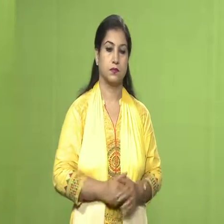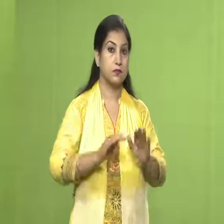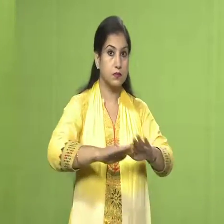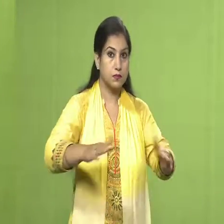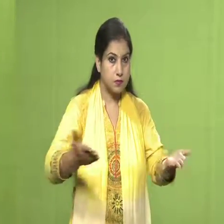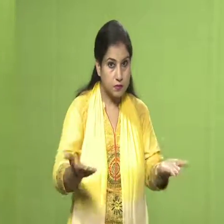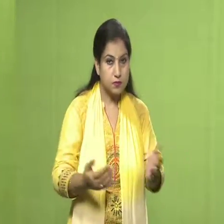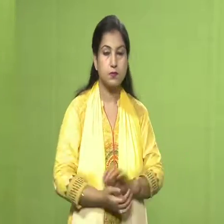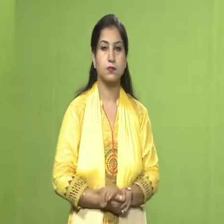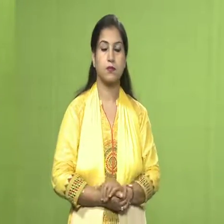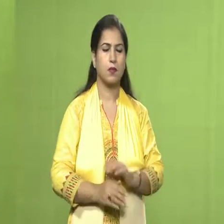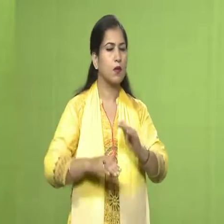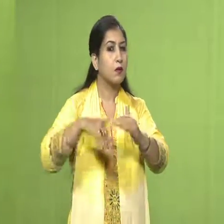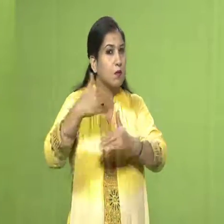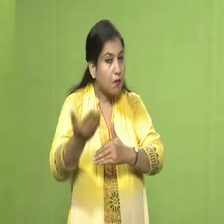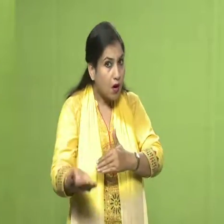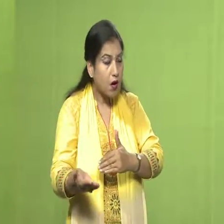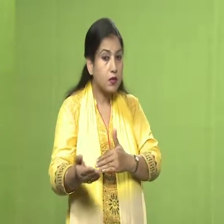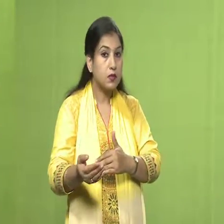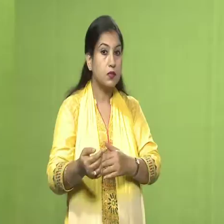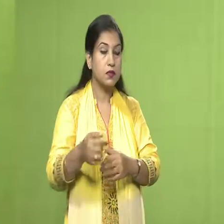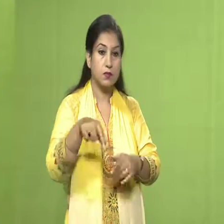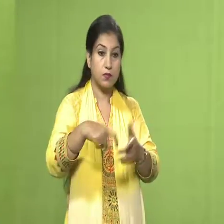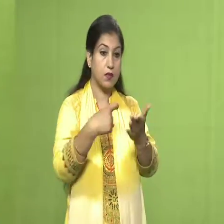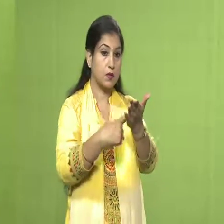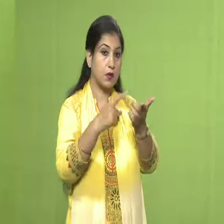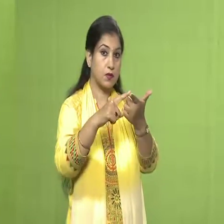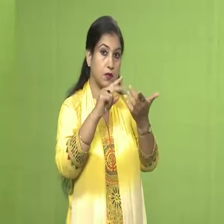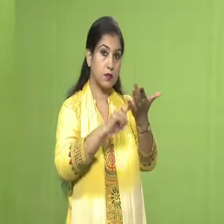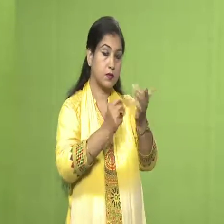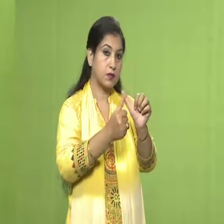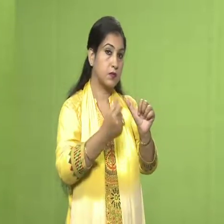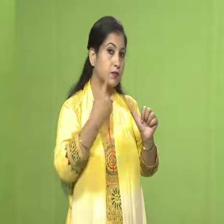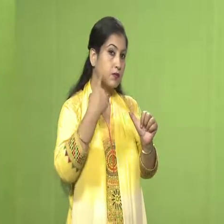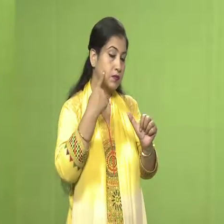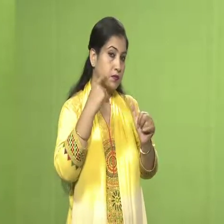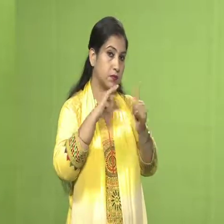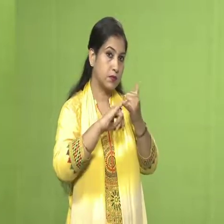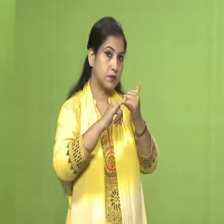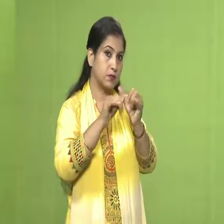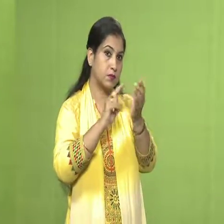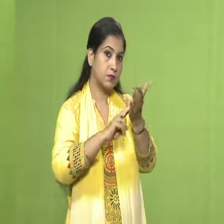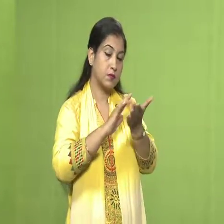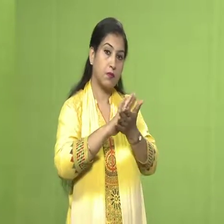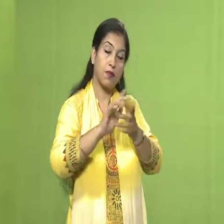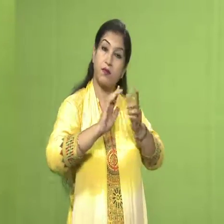Learners, later during Renaissance, two new developments took place in Europe.